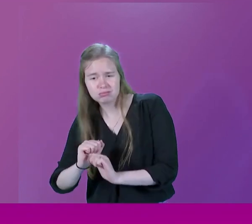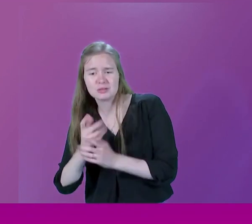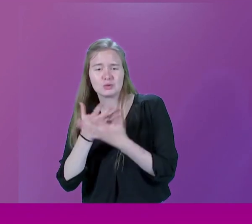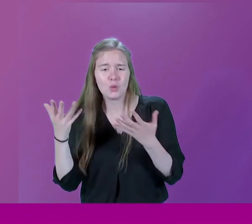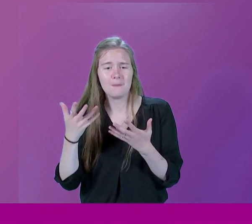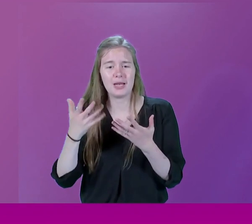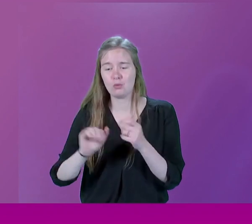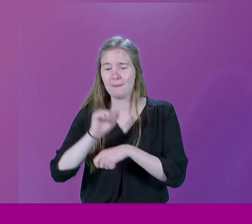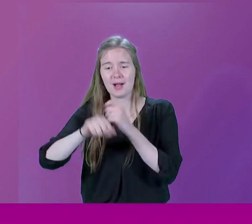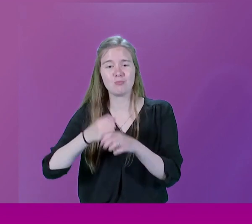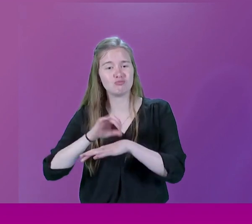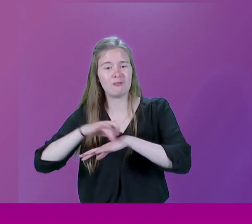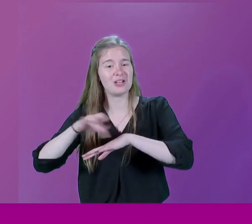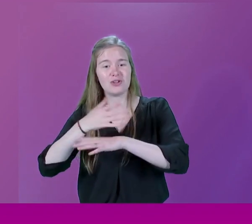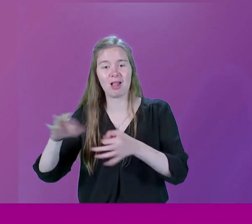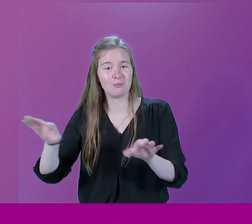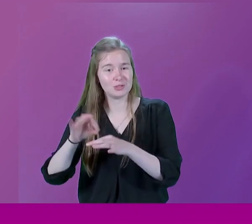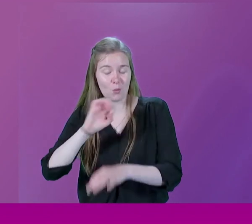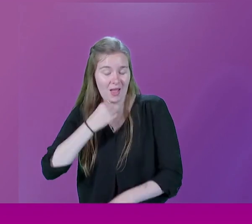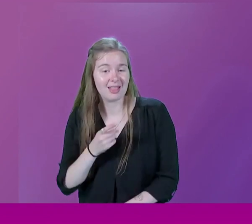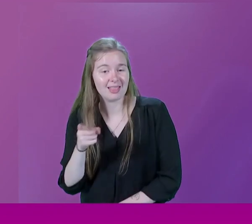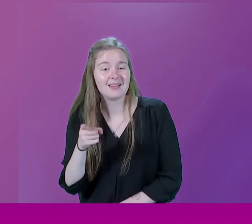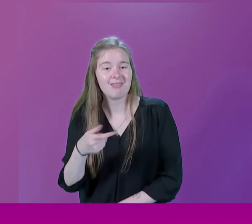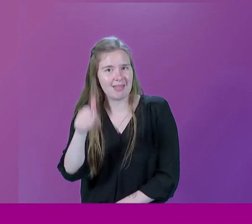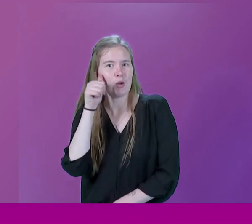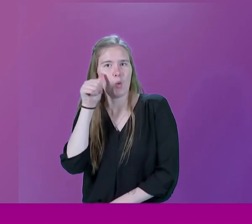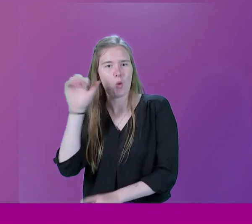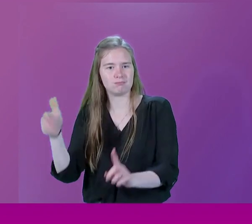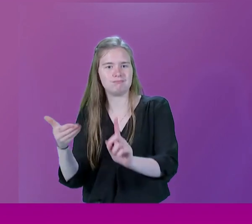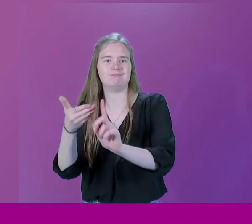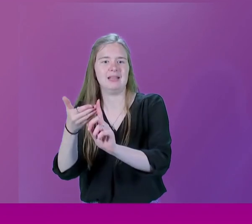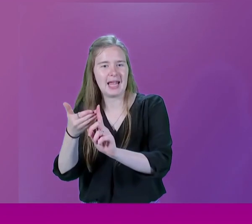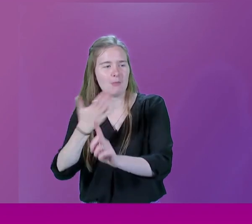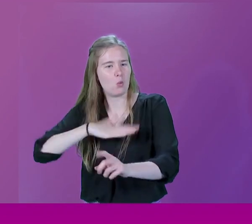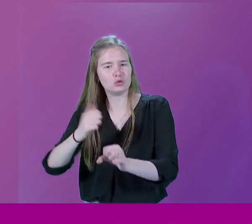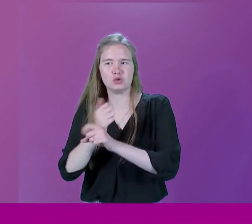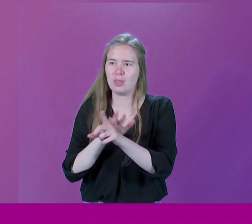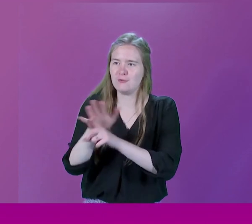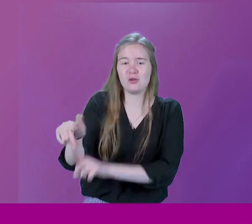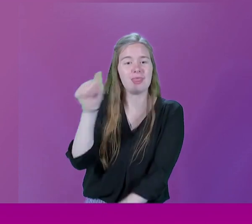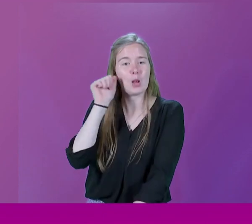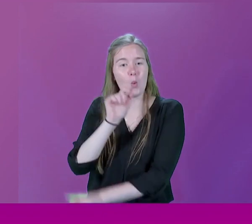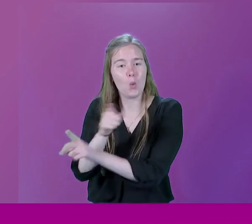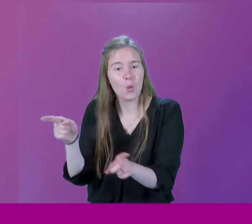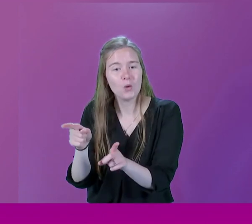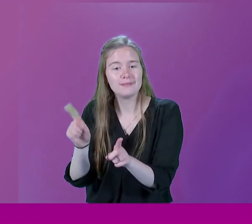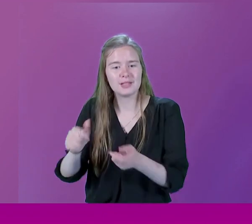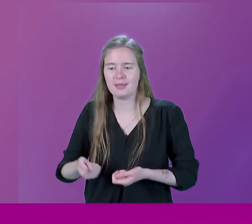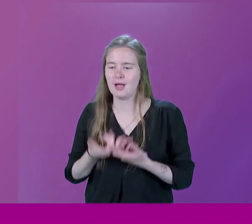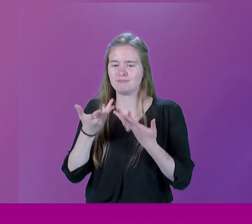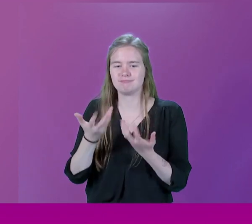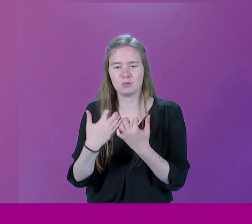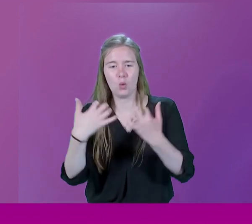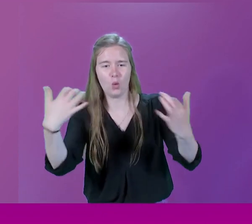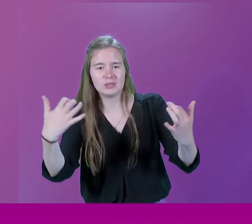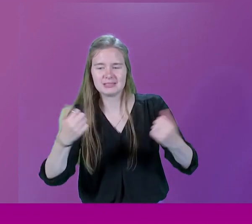to be professional musicians. So, you know, they already know what they're going to be doing or want to do and so on. So they're giving the audience